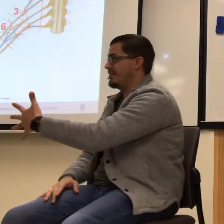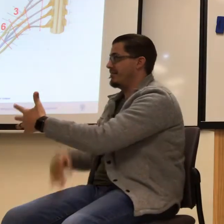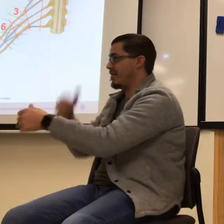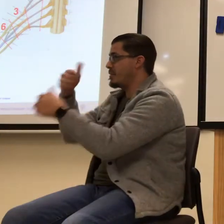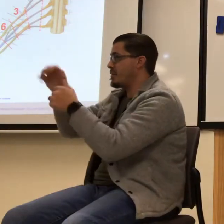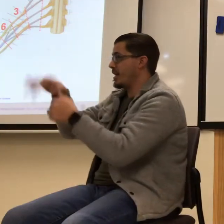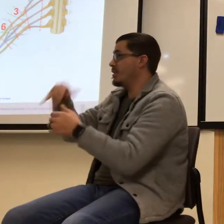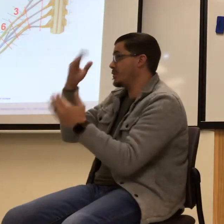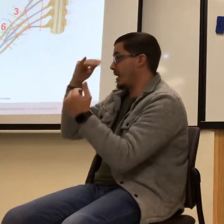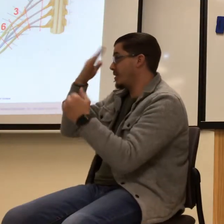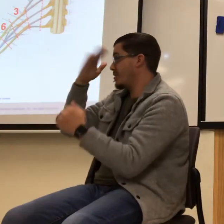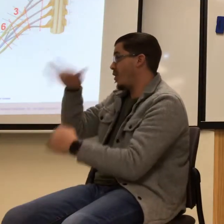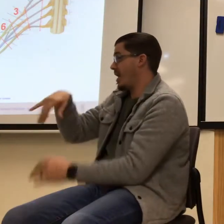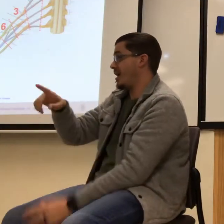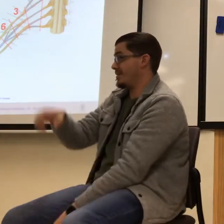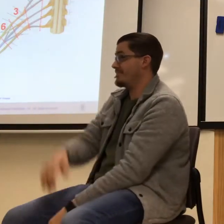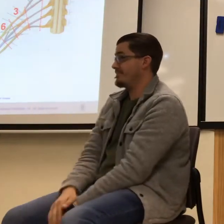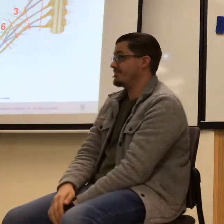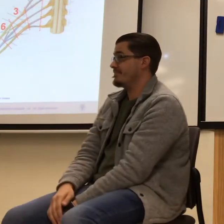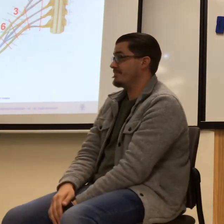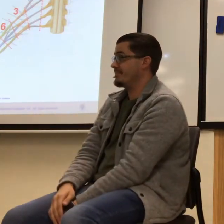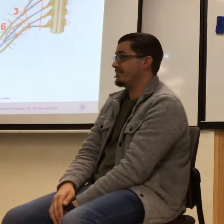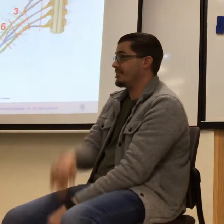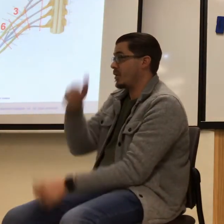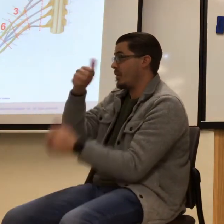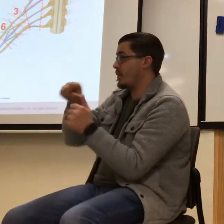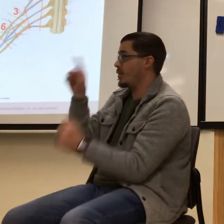3 cords and 5 terminal branches. You are expected to know that.